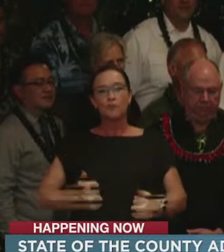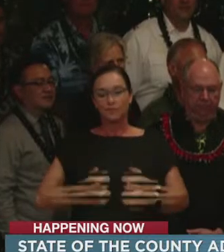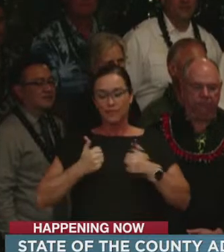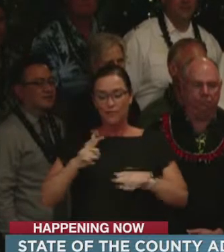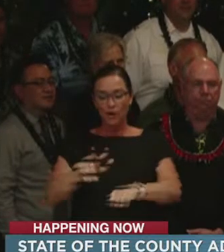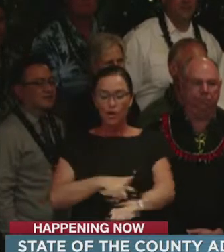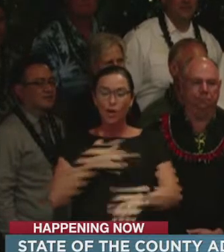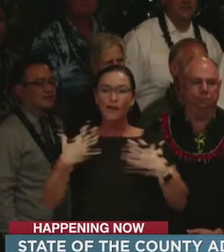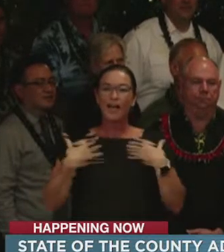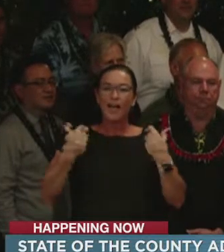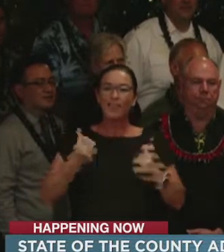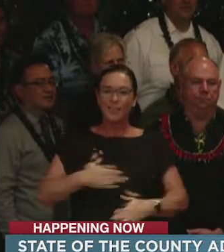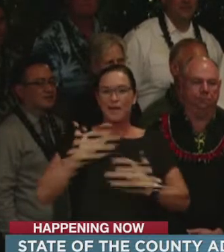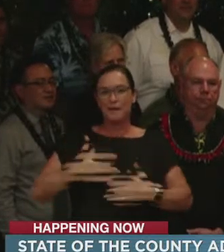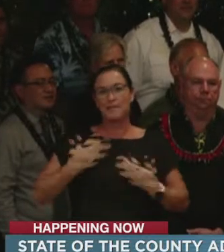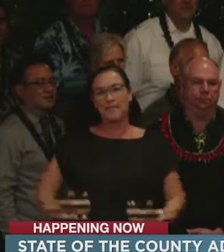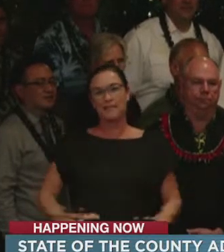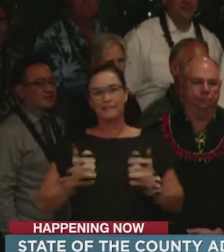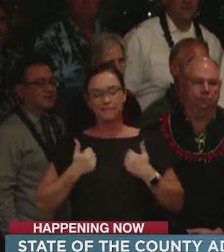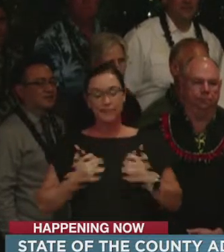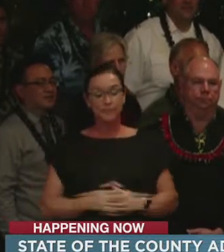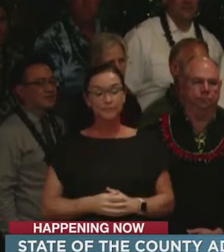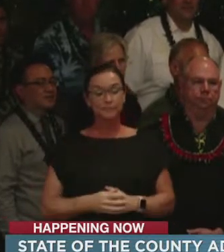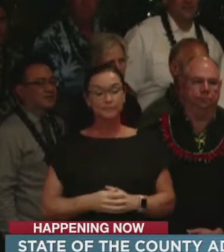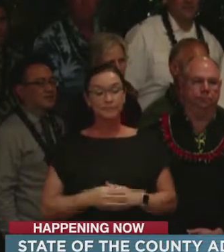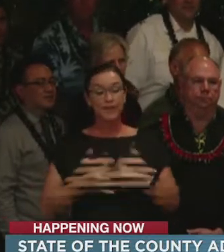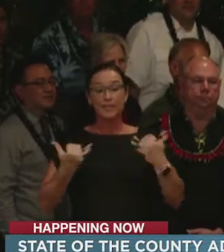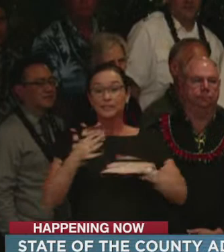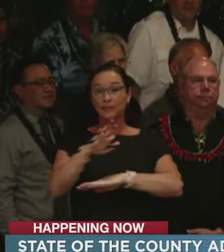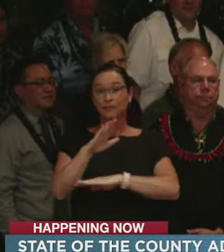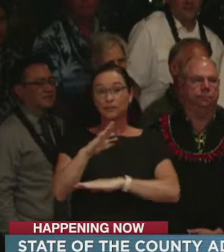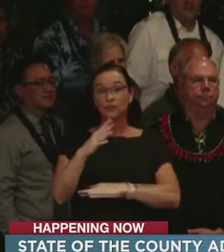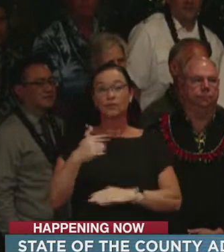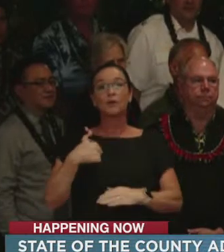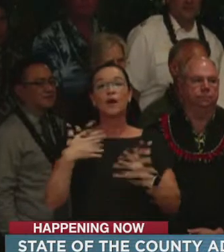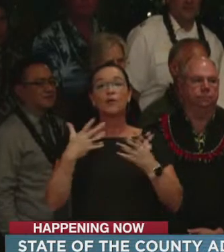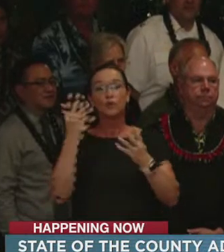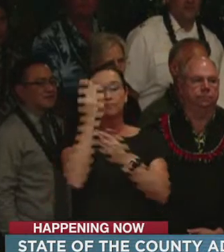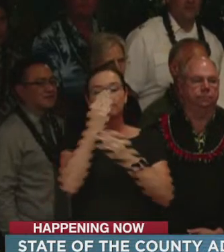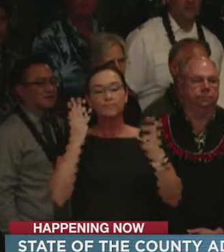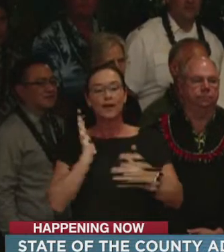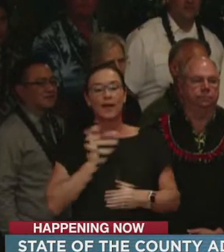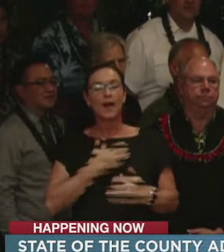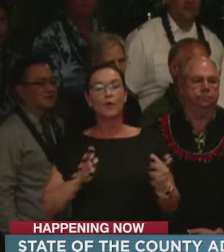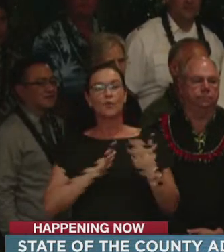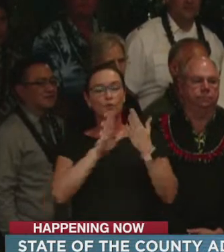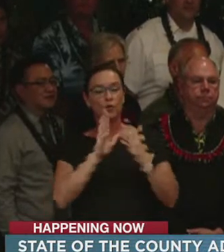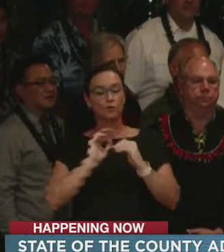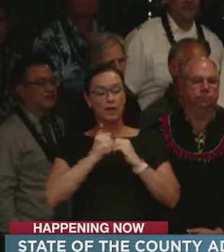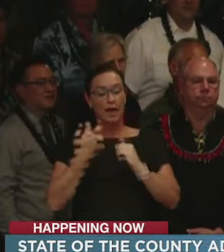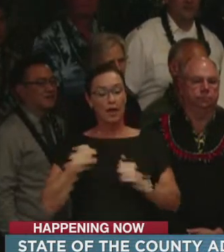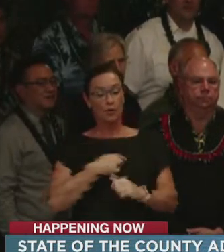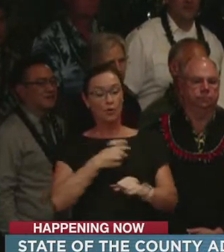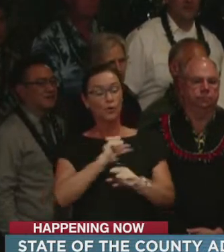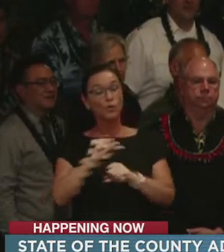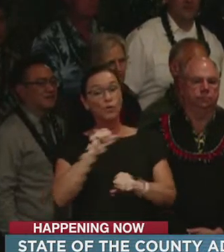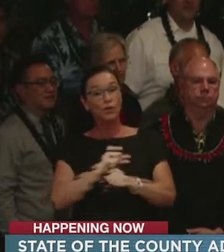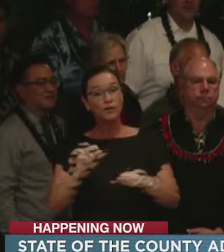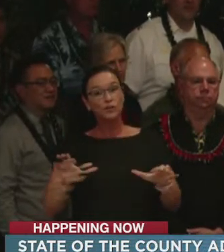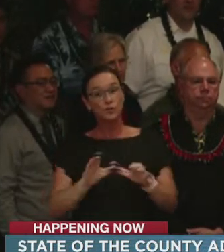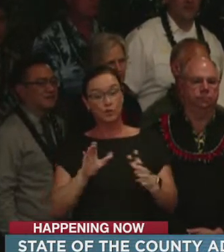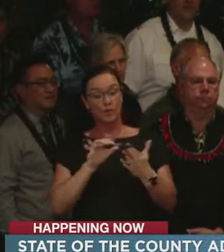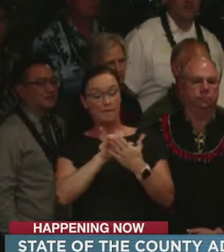and happy lives. This afternoon, I hope to share our approach on how we've been working to doing just